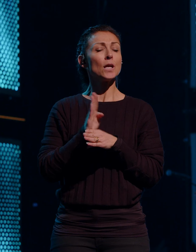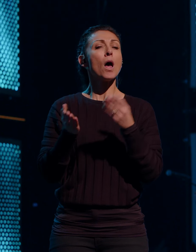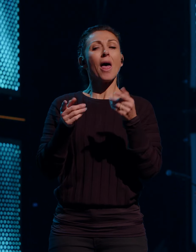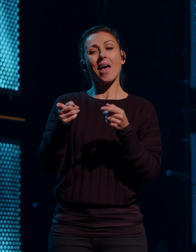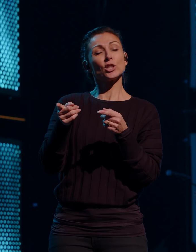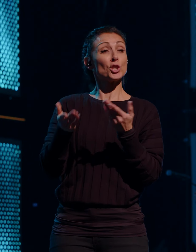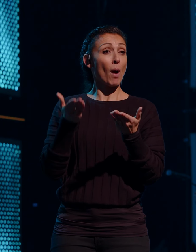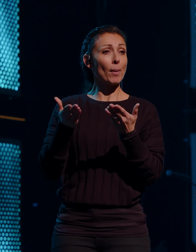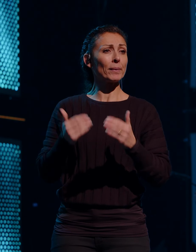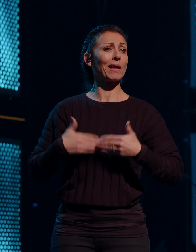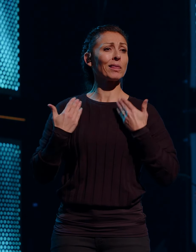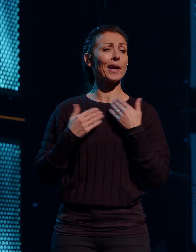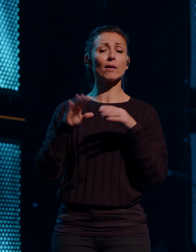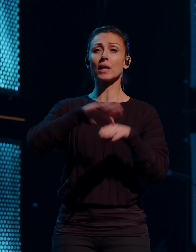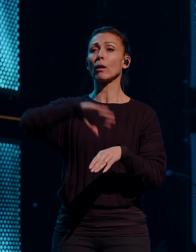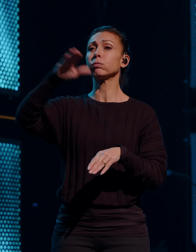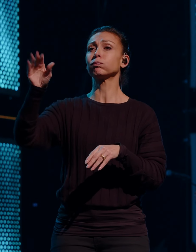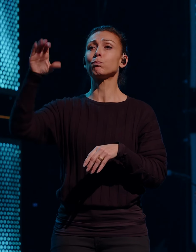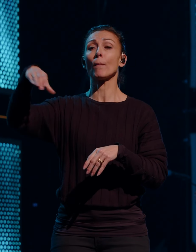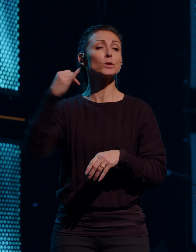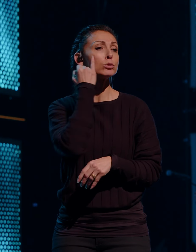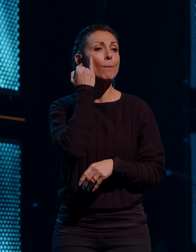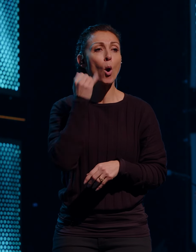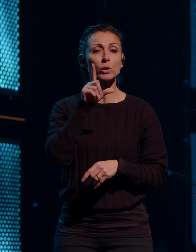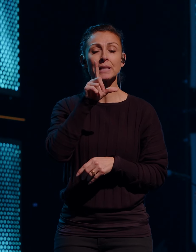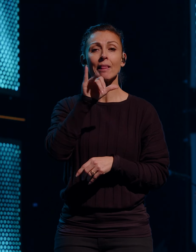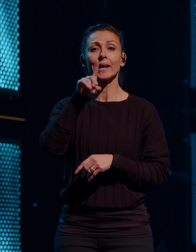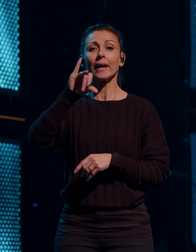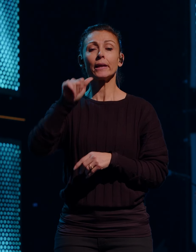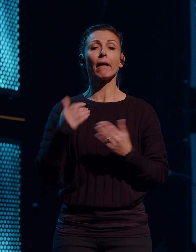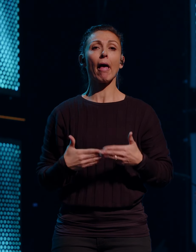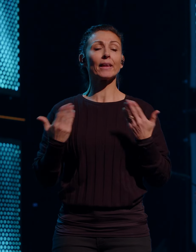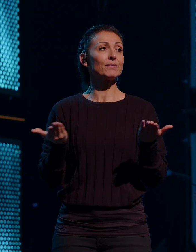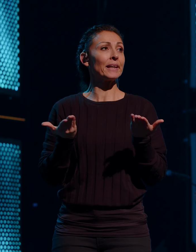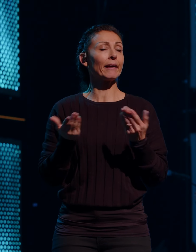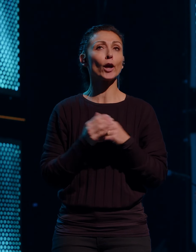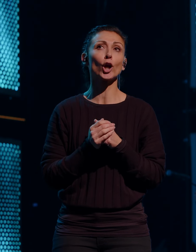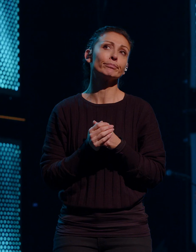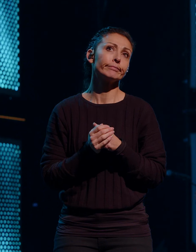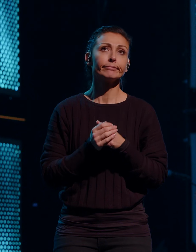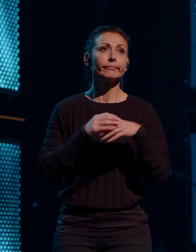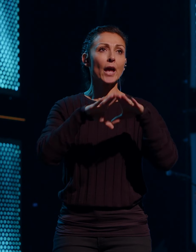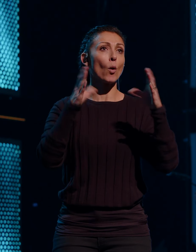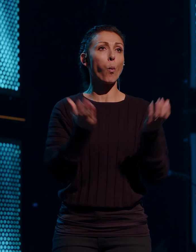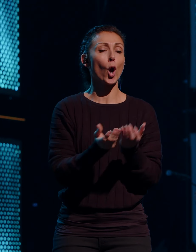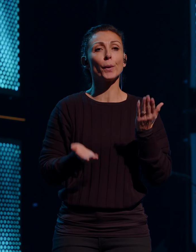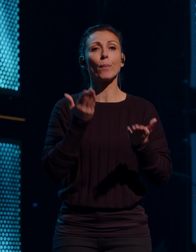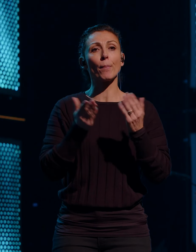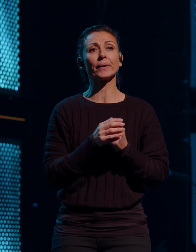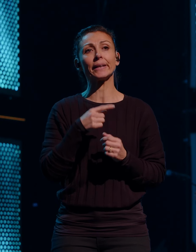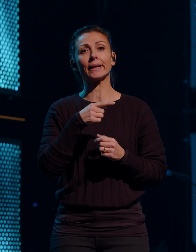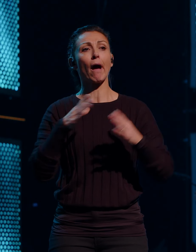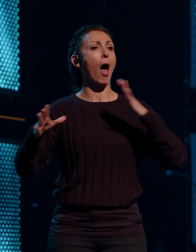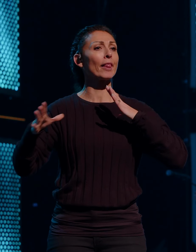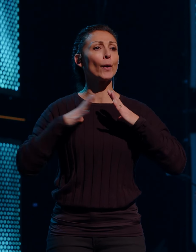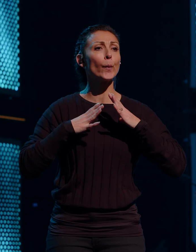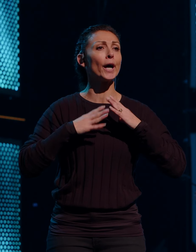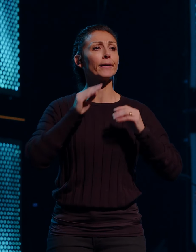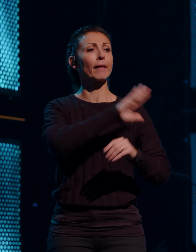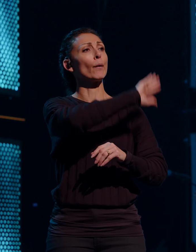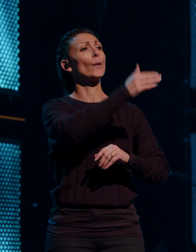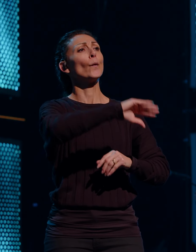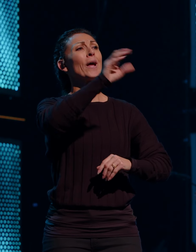area. She would have lived in Beverly Hills. She would have lived in Paris or Manhattan. I mean, this lady is on top of